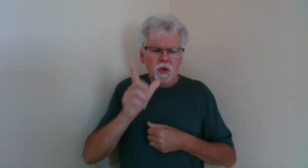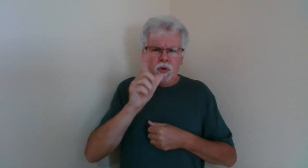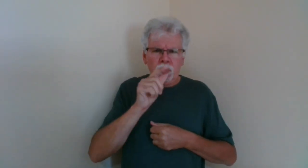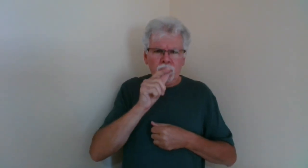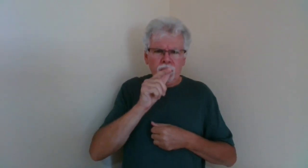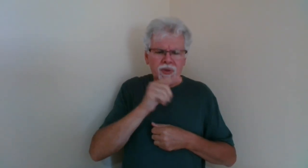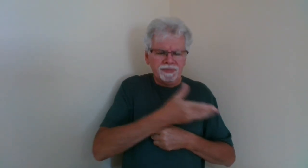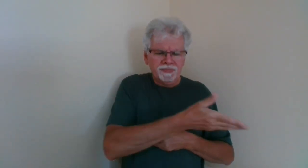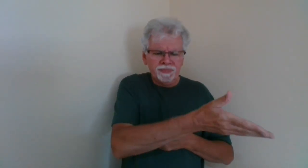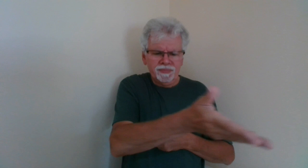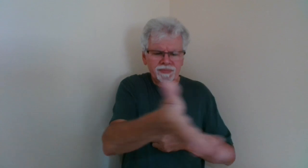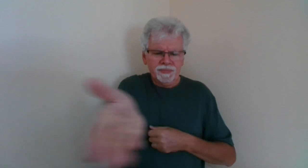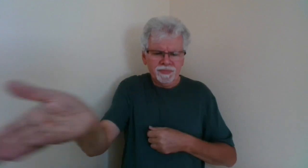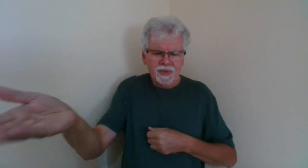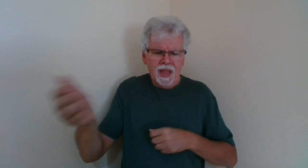and how